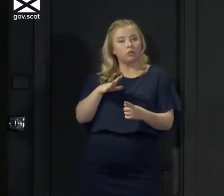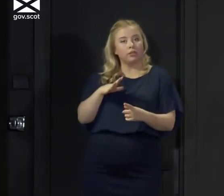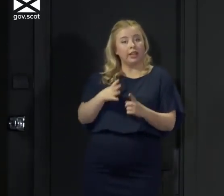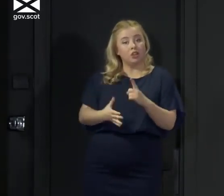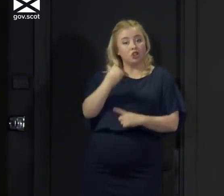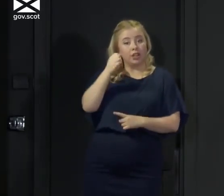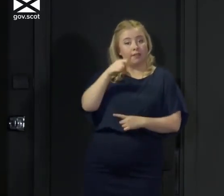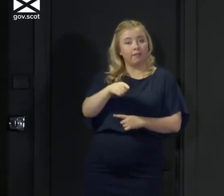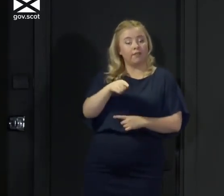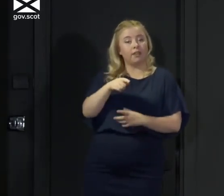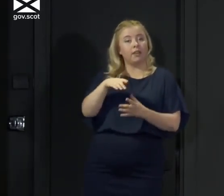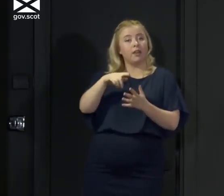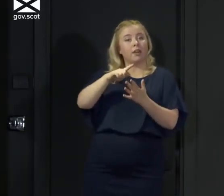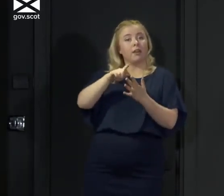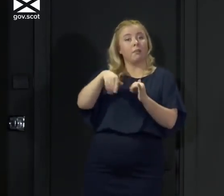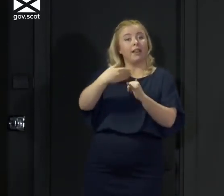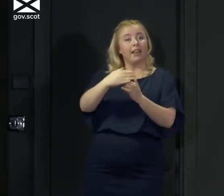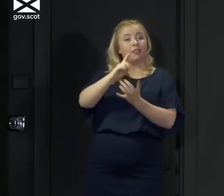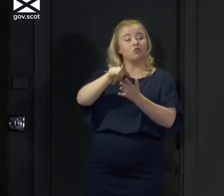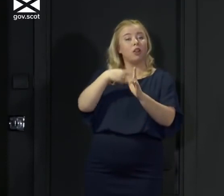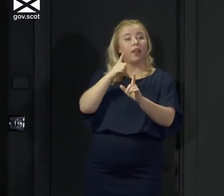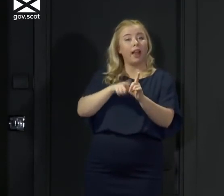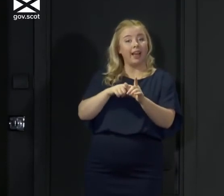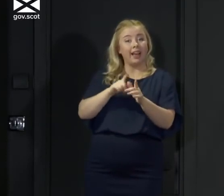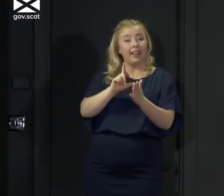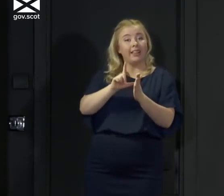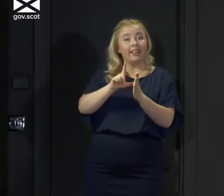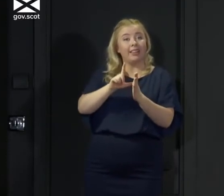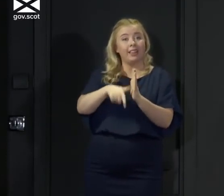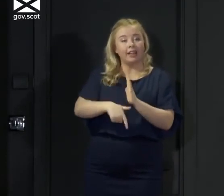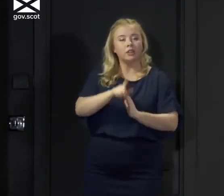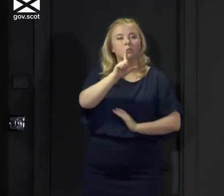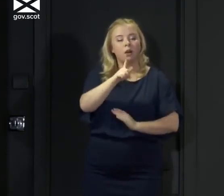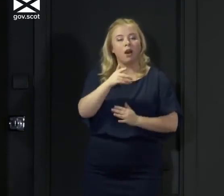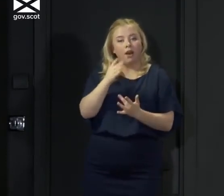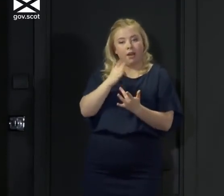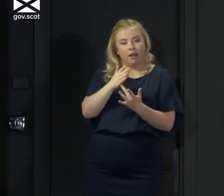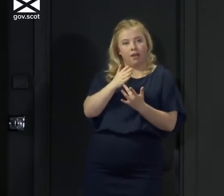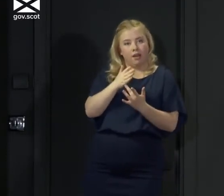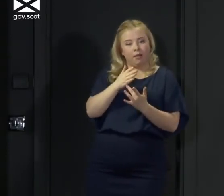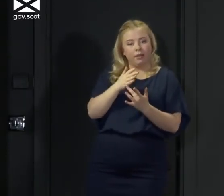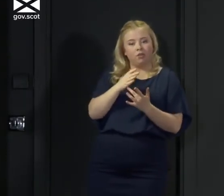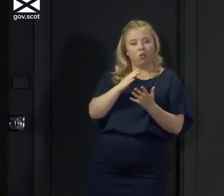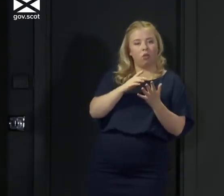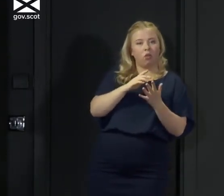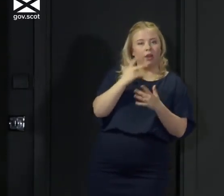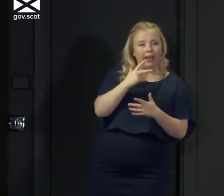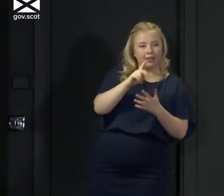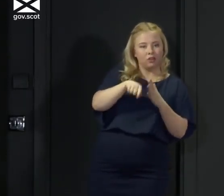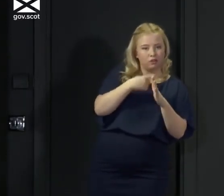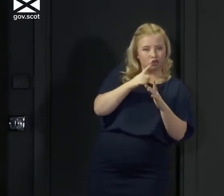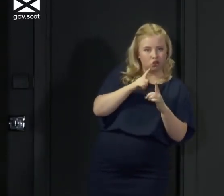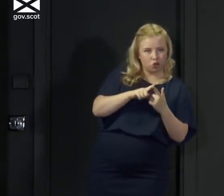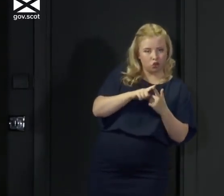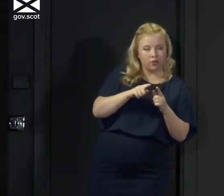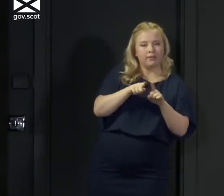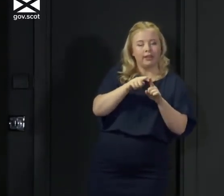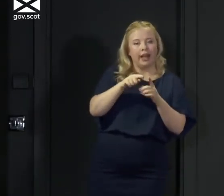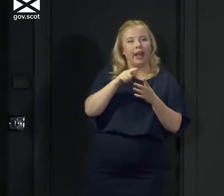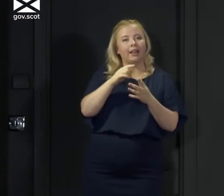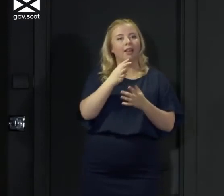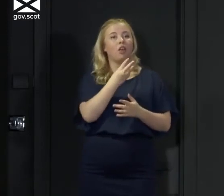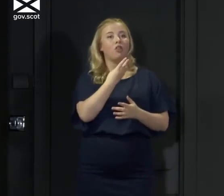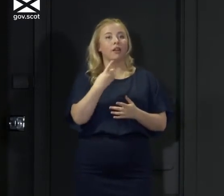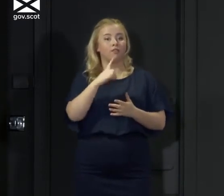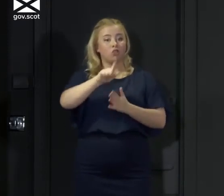the 31st of July at the latest, but between the 18th of June and the 31st of July, we will consider on an ongoing